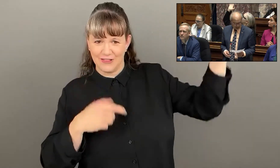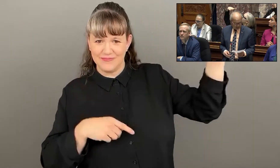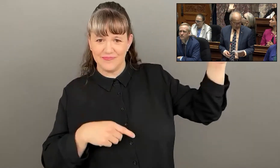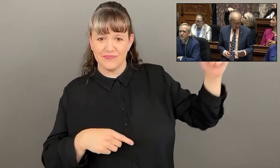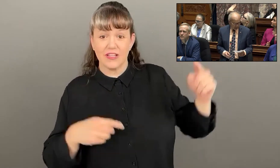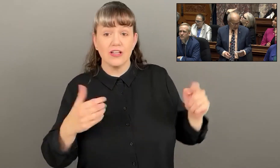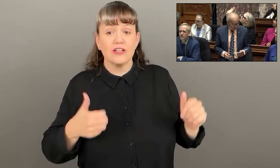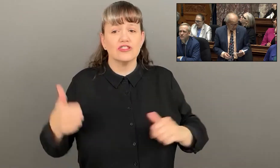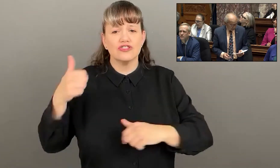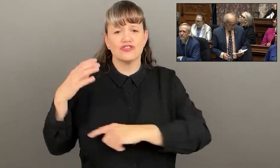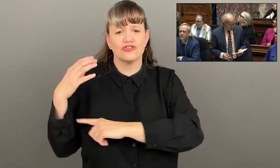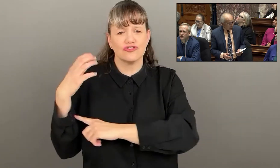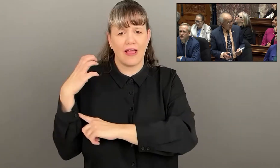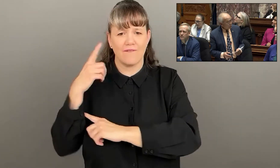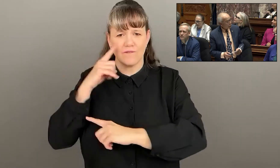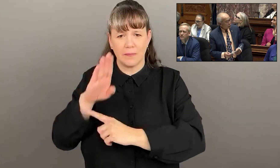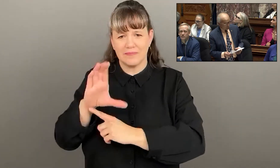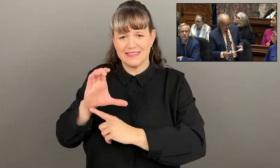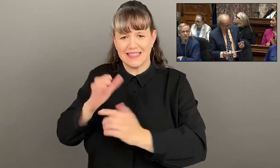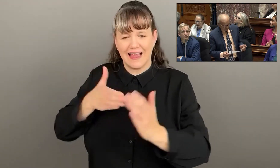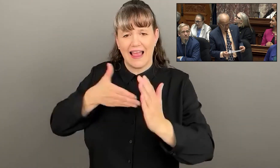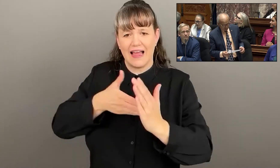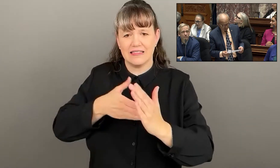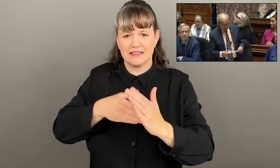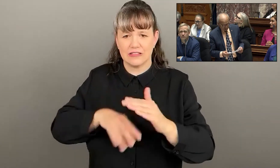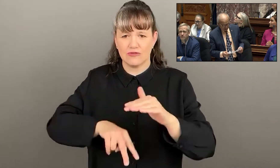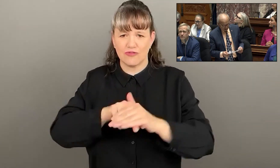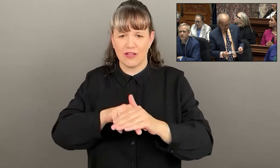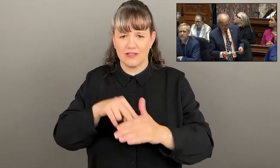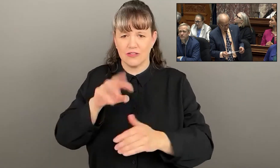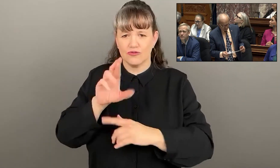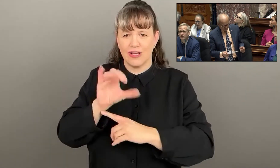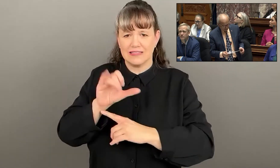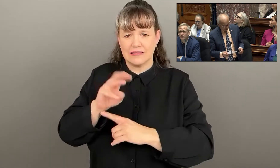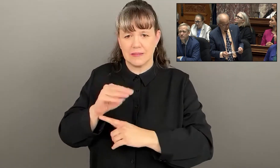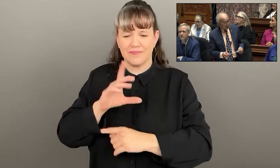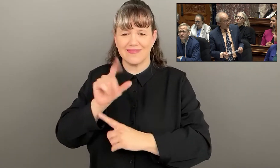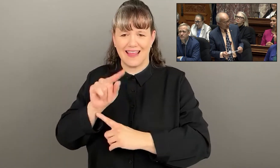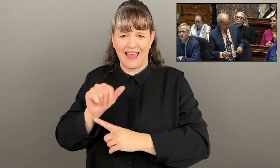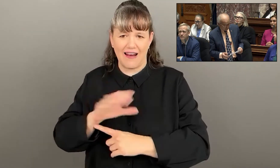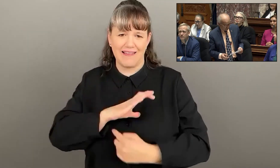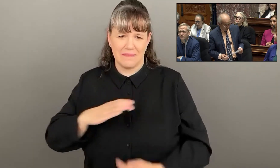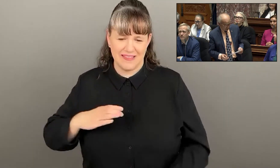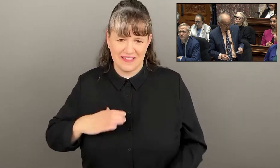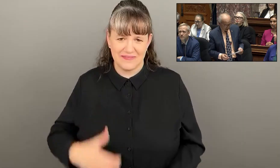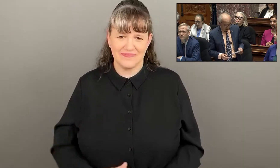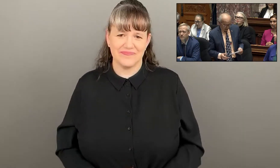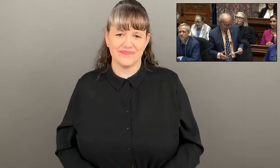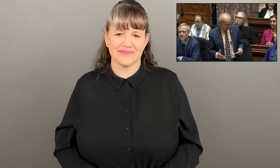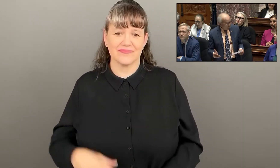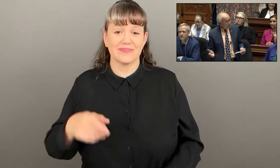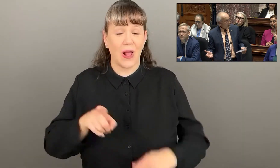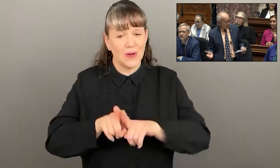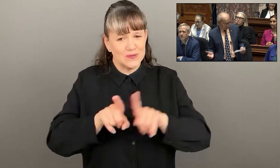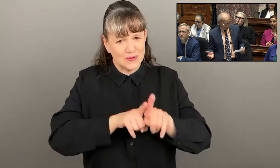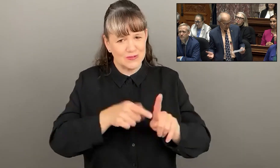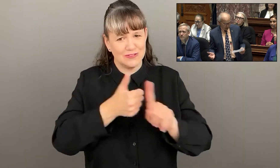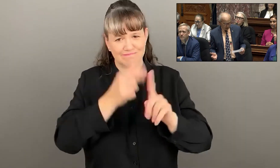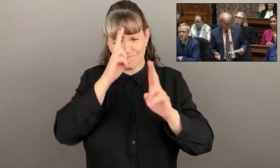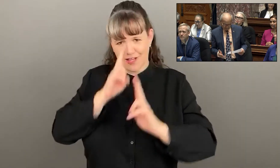Anti-Racism Data Committee, and she's also the honorary counsel for Jamaica in Vancouver. I